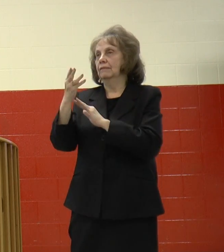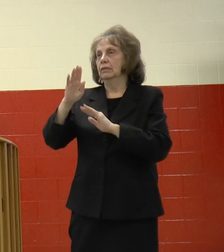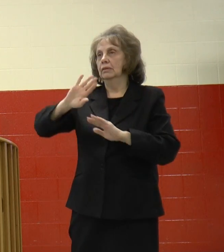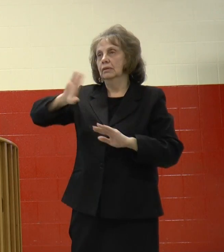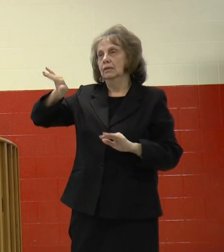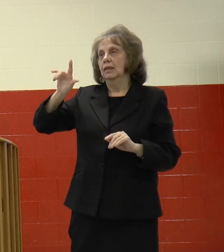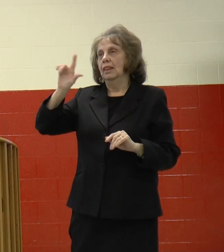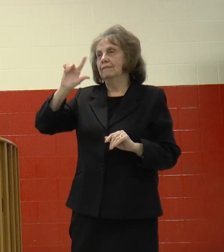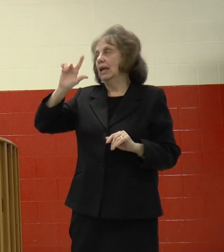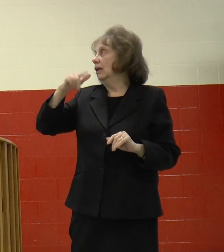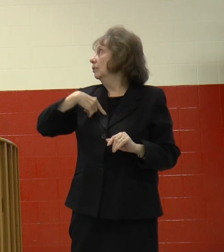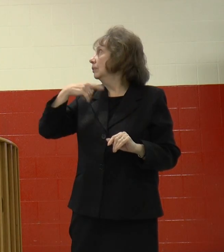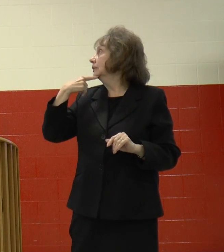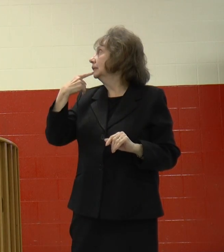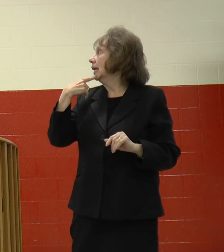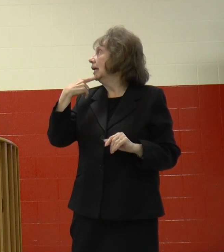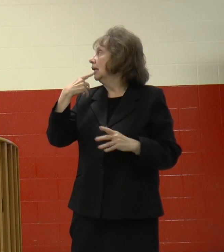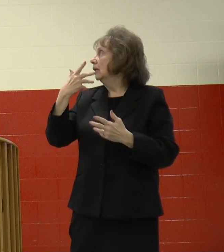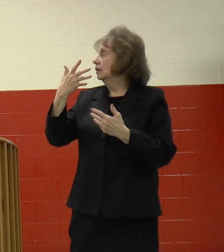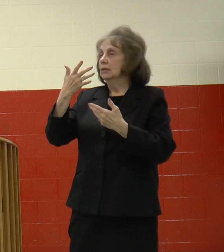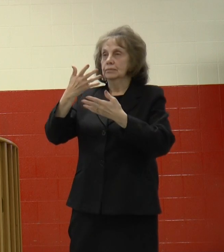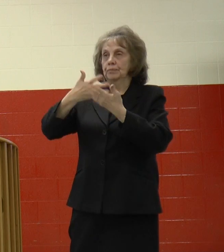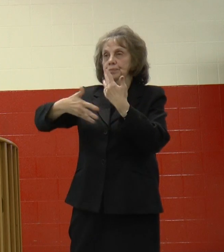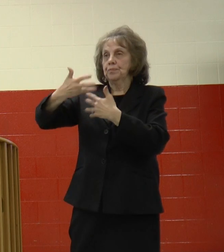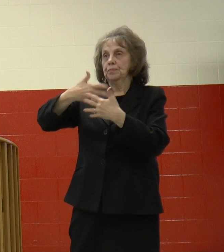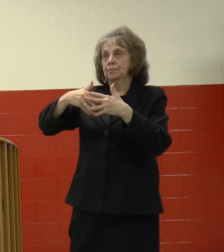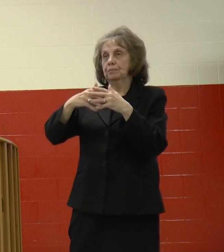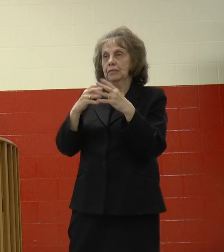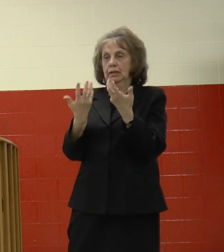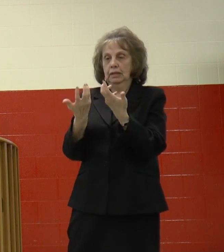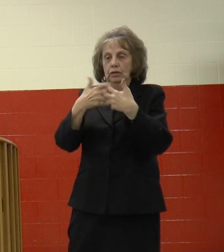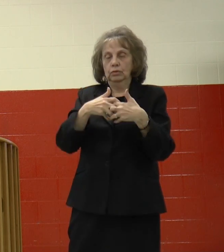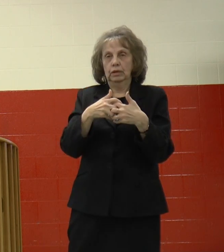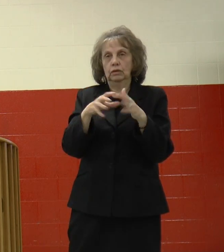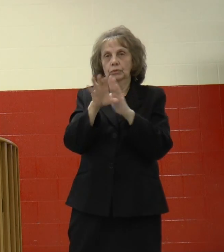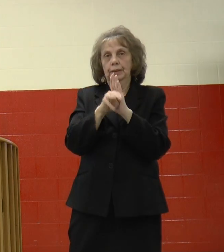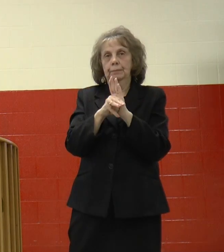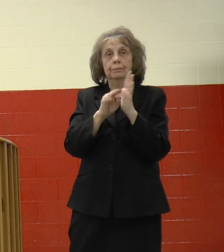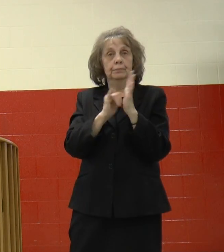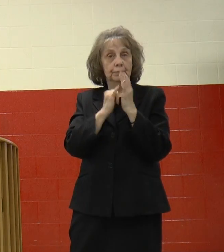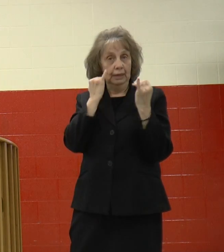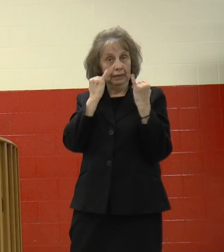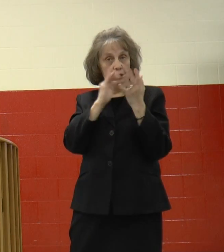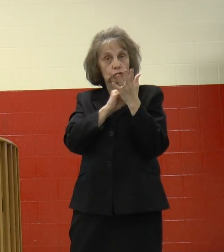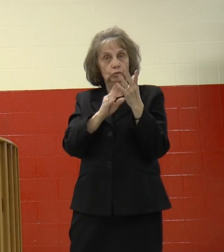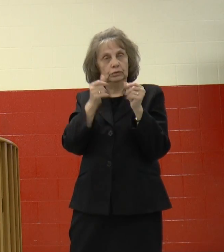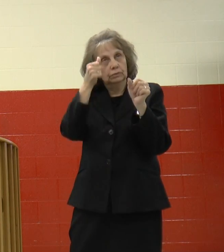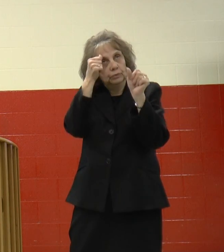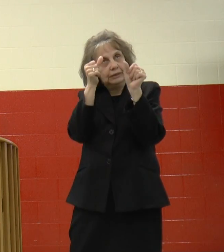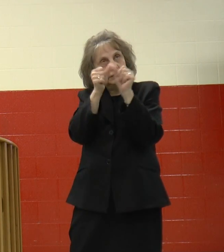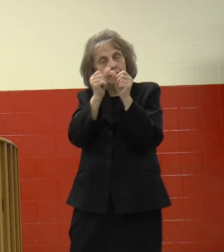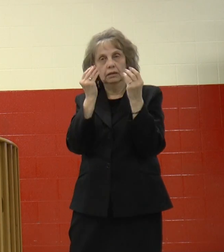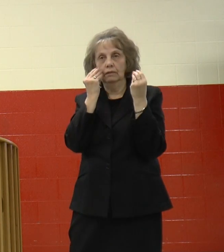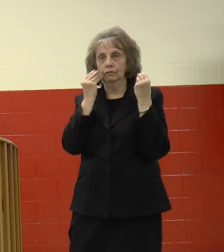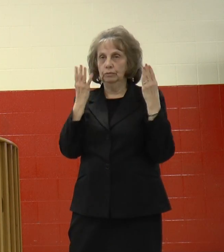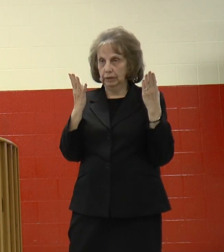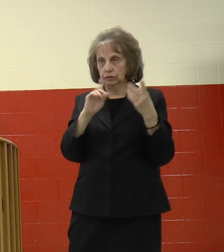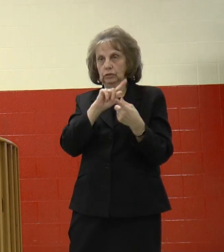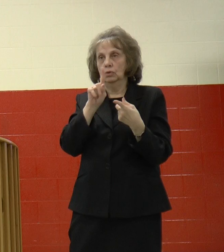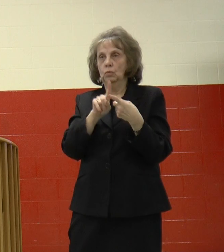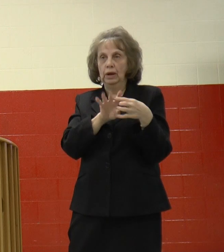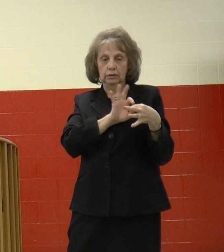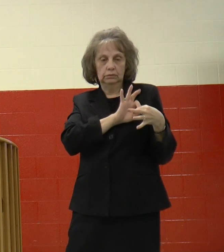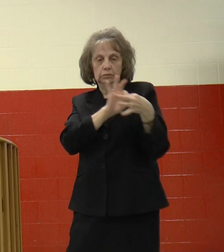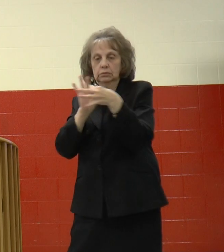hand, interdisciplinary instruction integrated curriculum, is the idea that students tend to retain information when